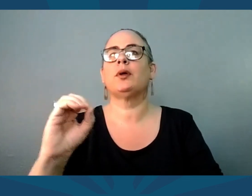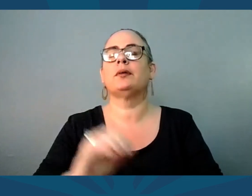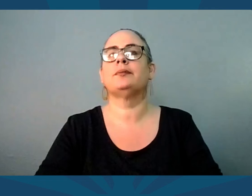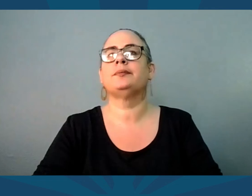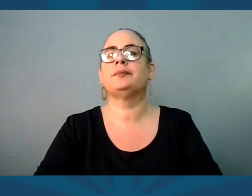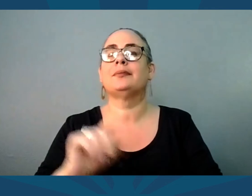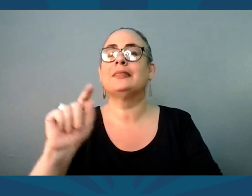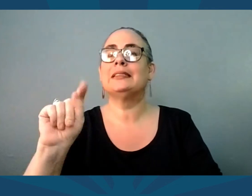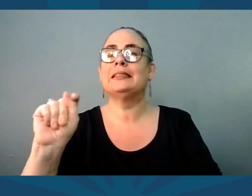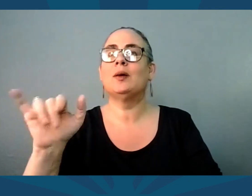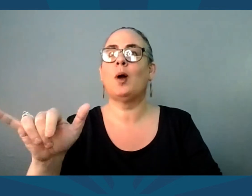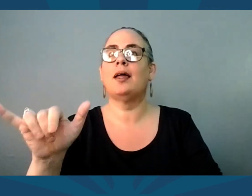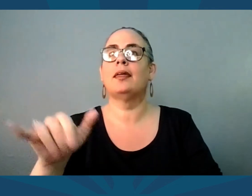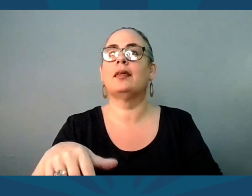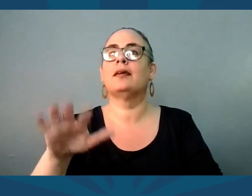520-724-6830.